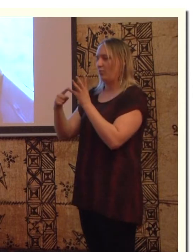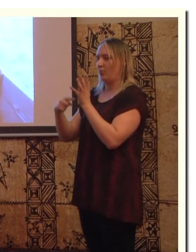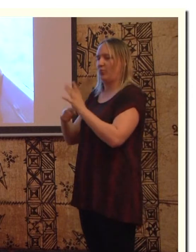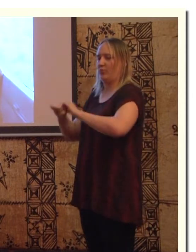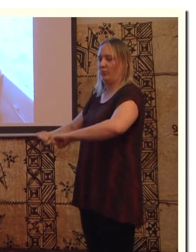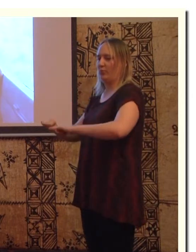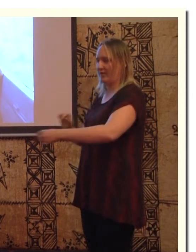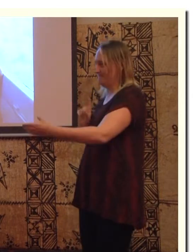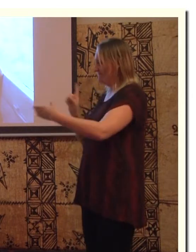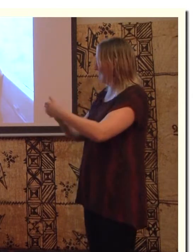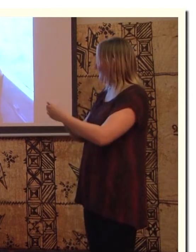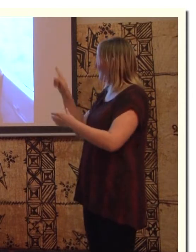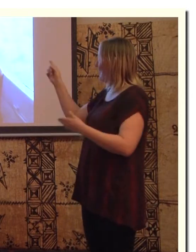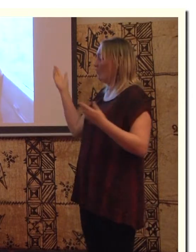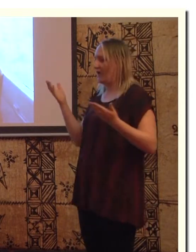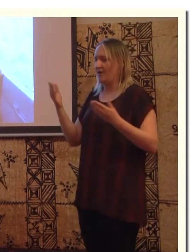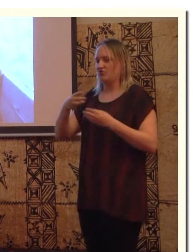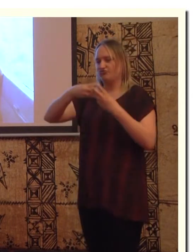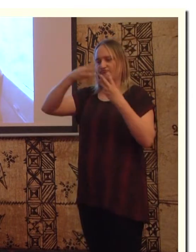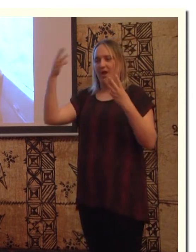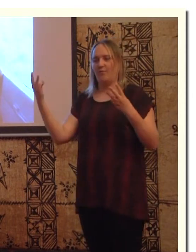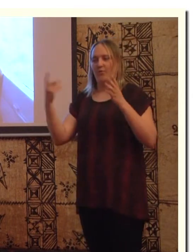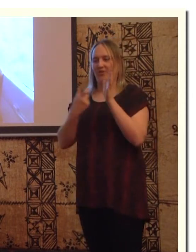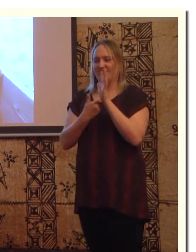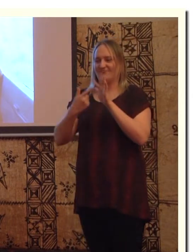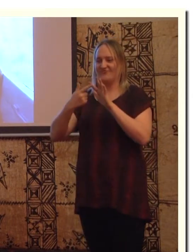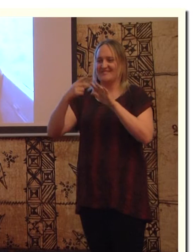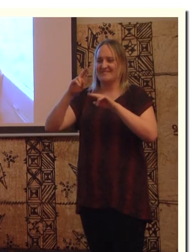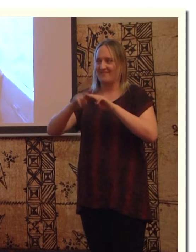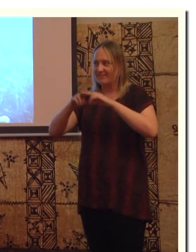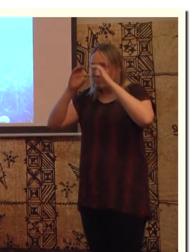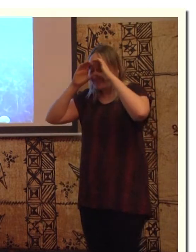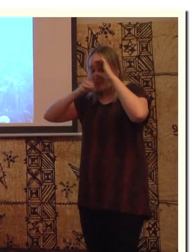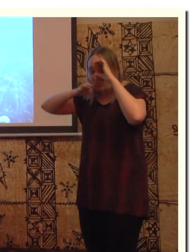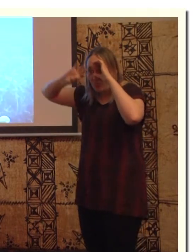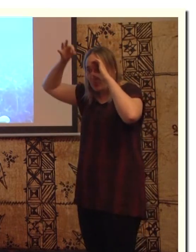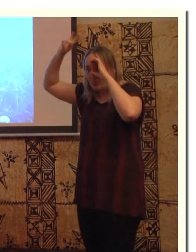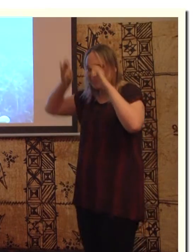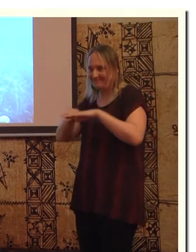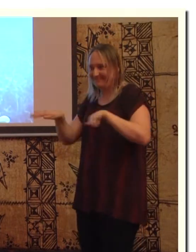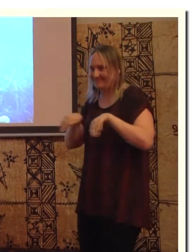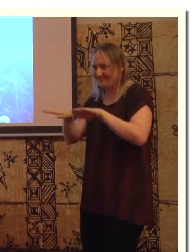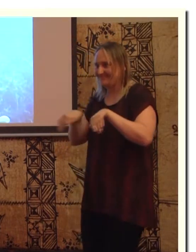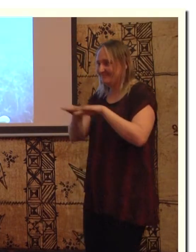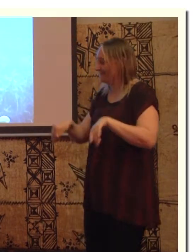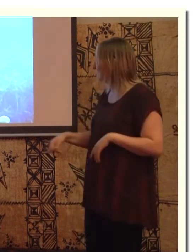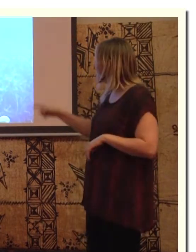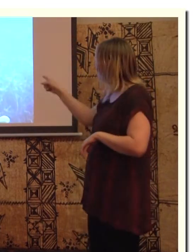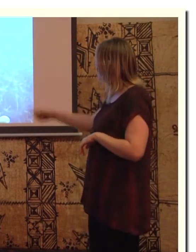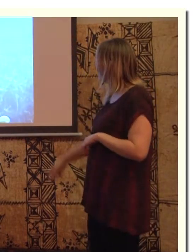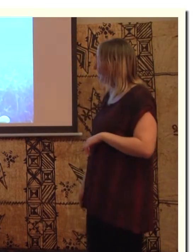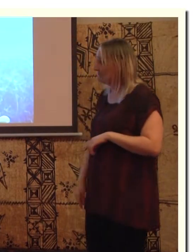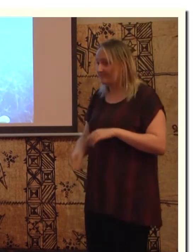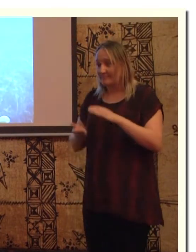was to go to Fiji with other AUT students, where we snorkeled and looked